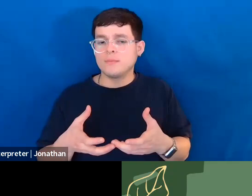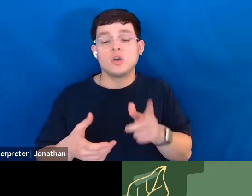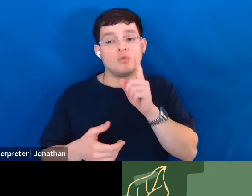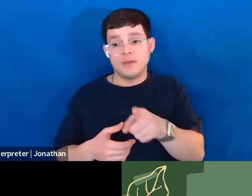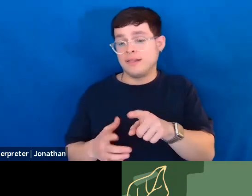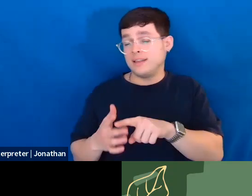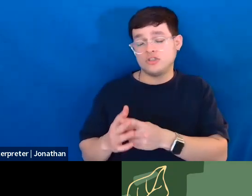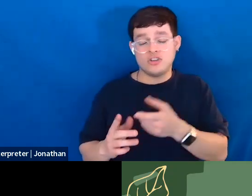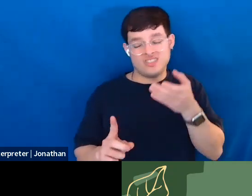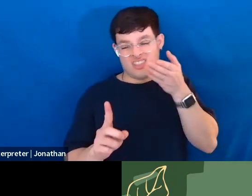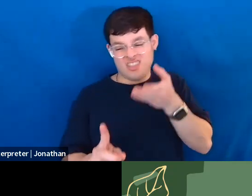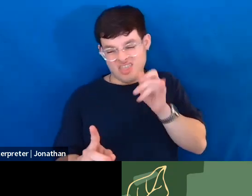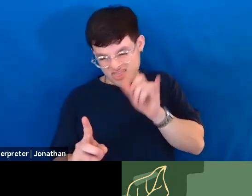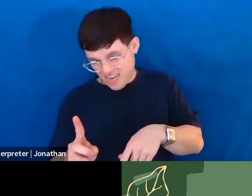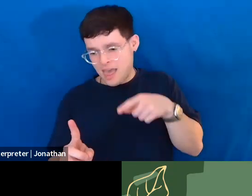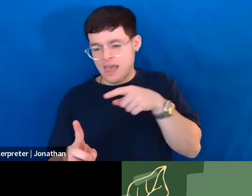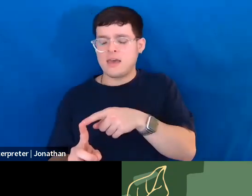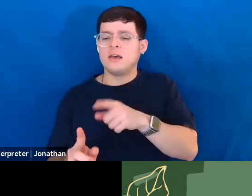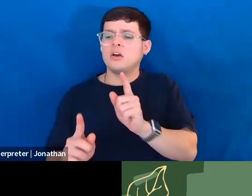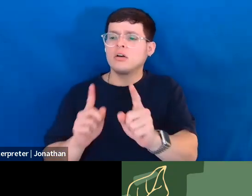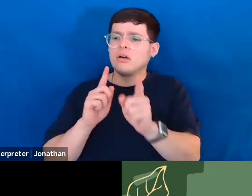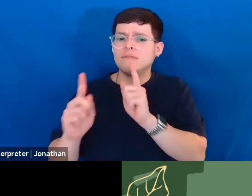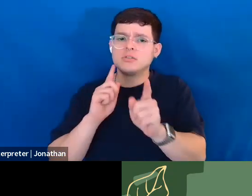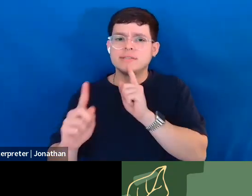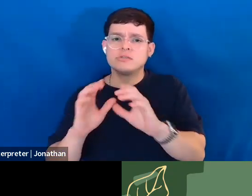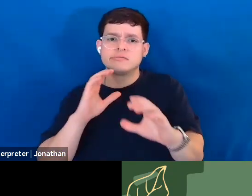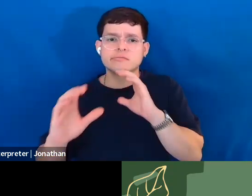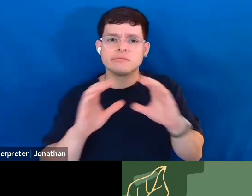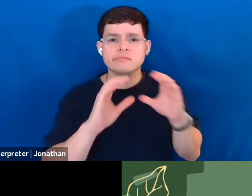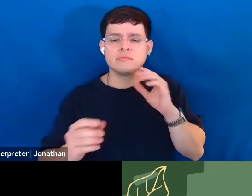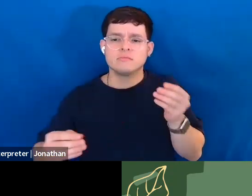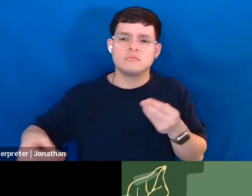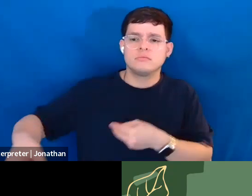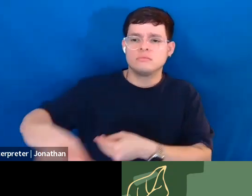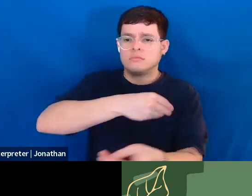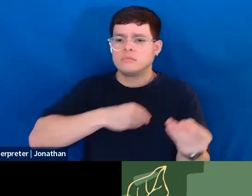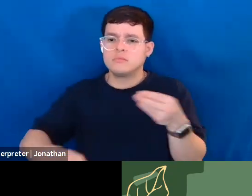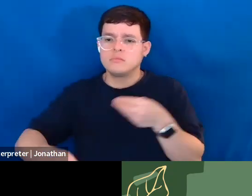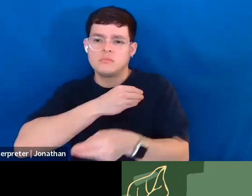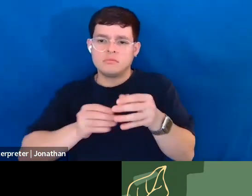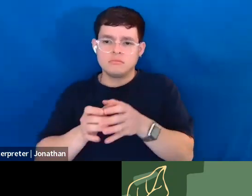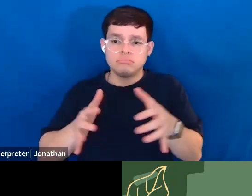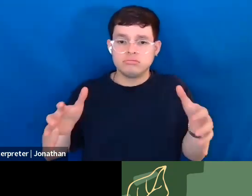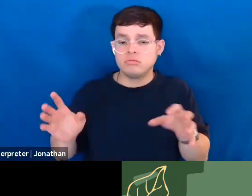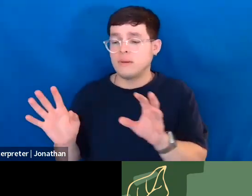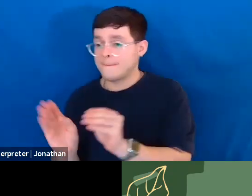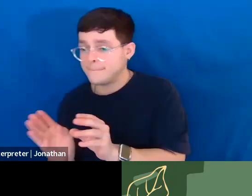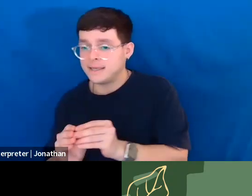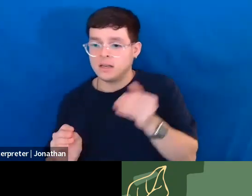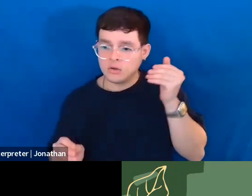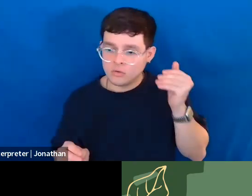really there with those types of conversations, and then it can grow into meeting more